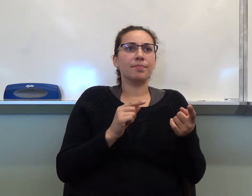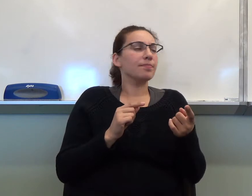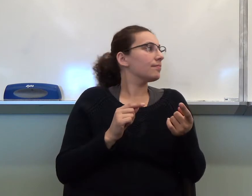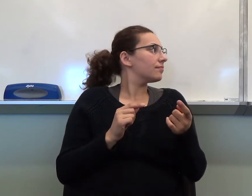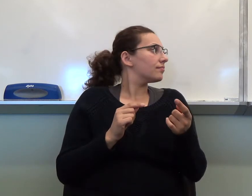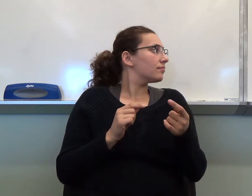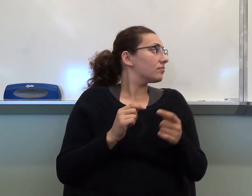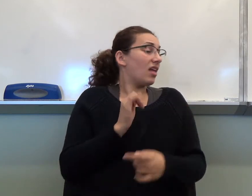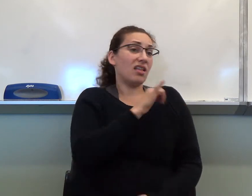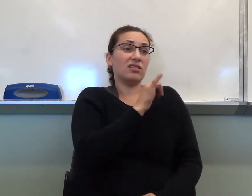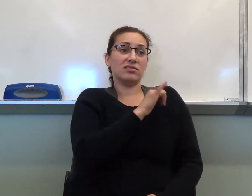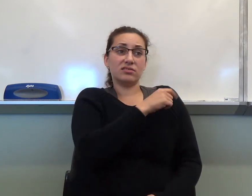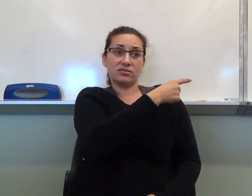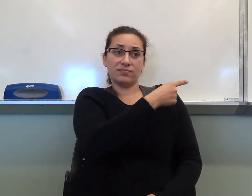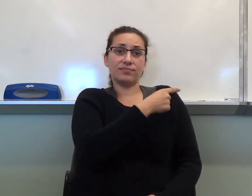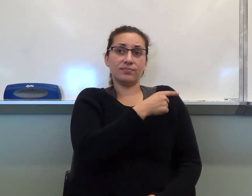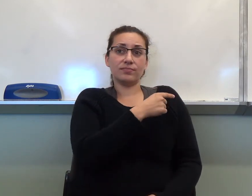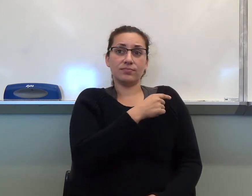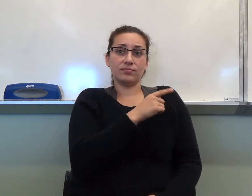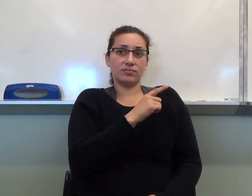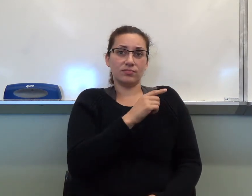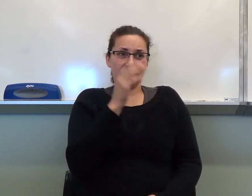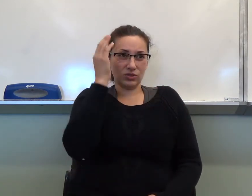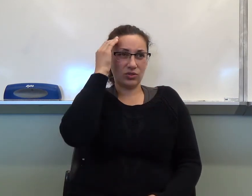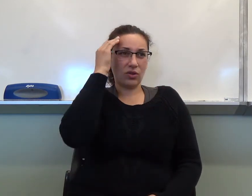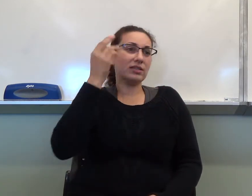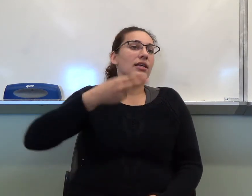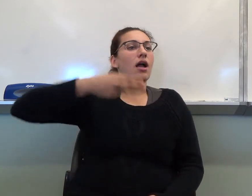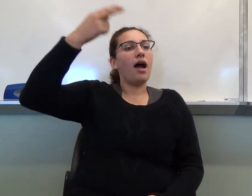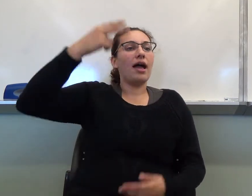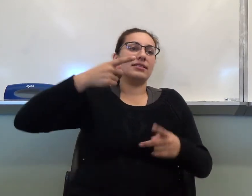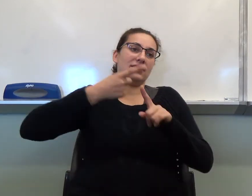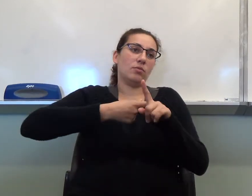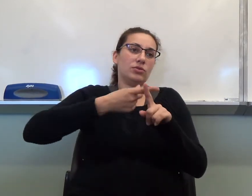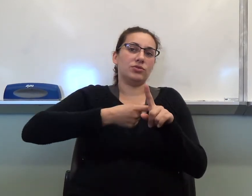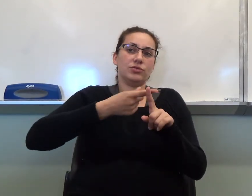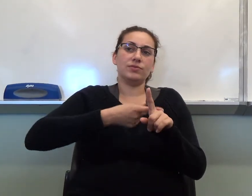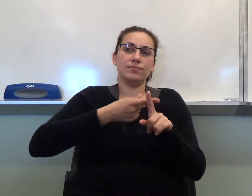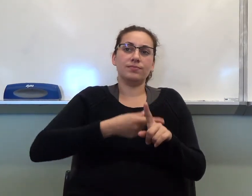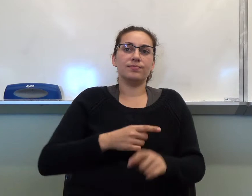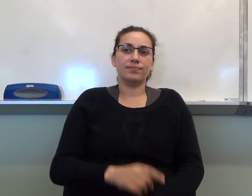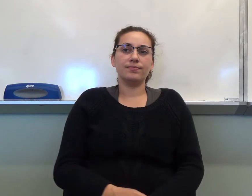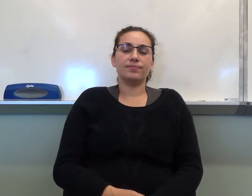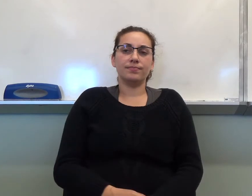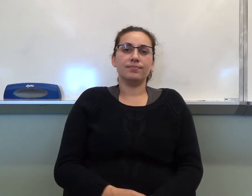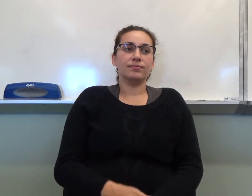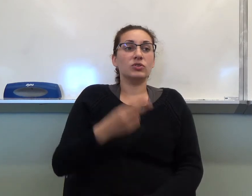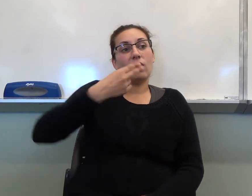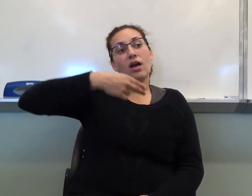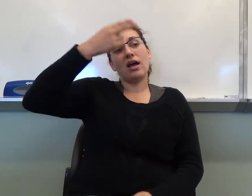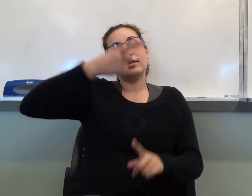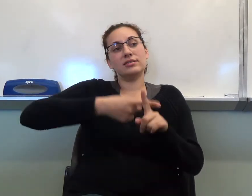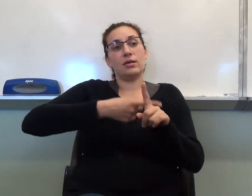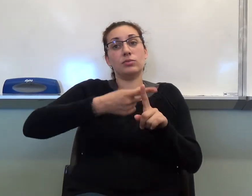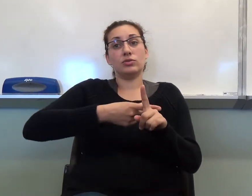that's a high. In other words, you're getting a feeling for a high temperature as far as we're concerned anyway. High temperature in Celsius is up in the